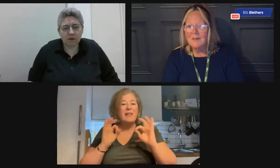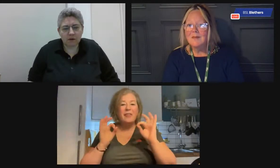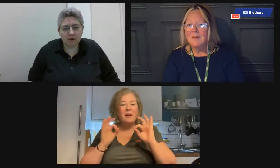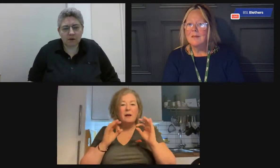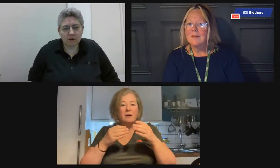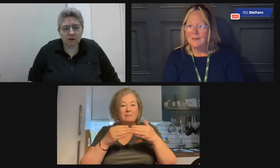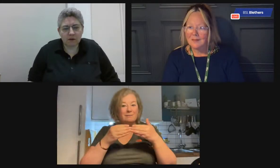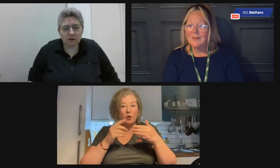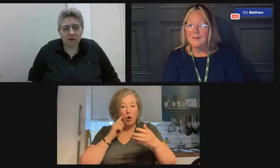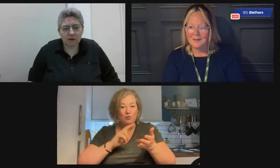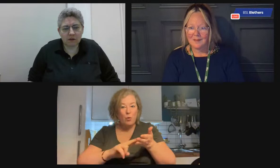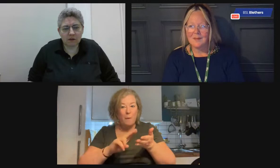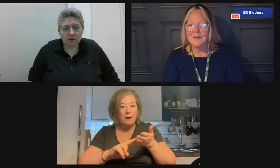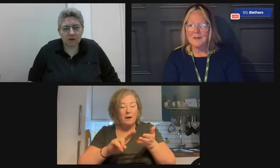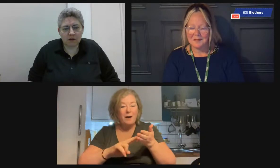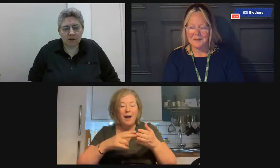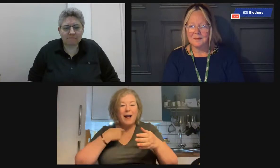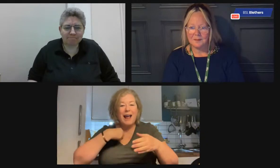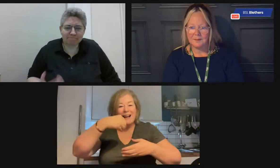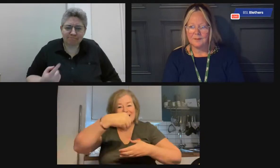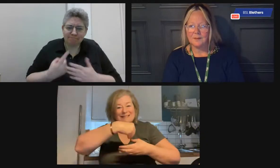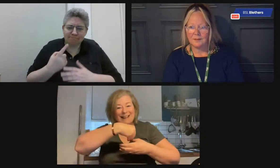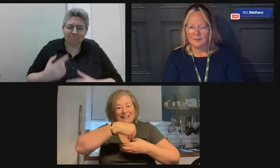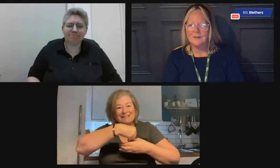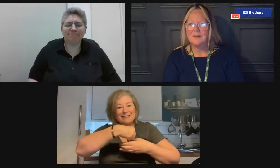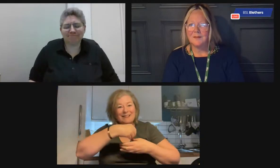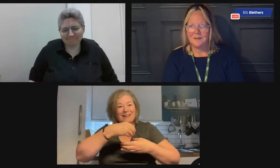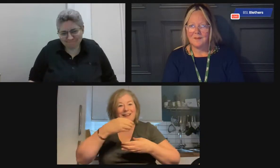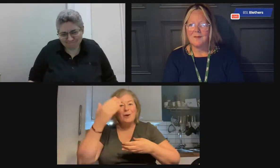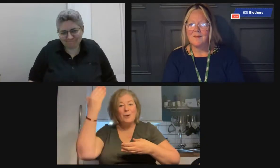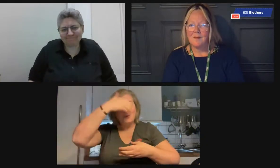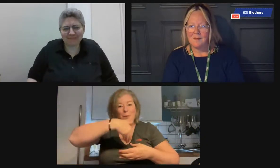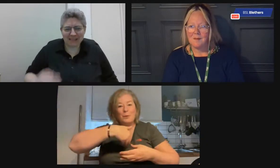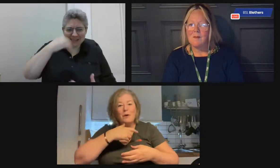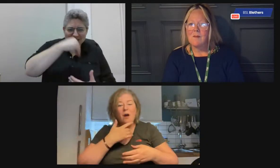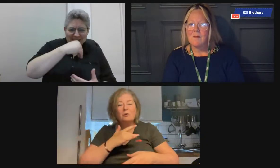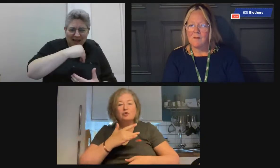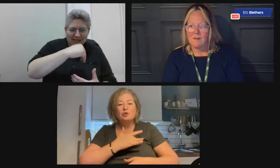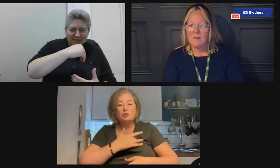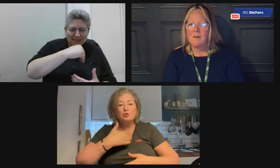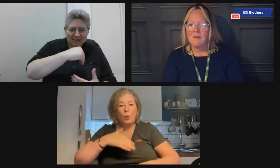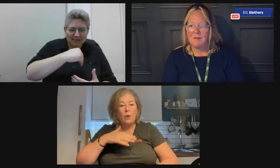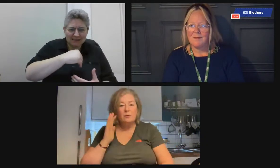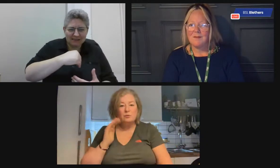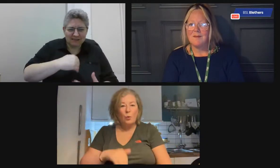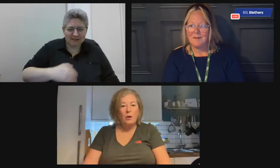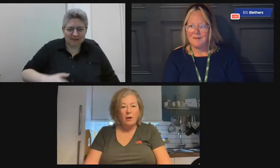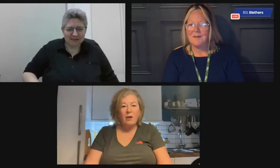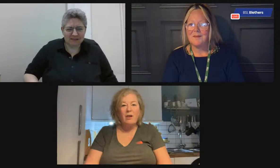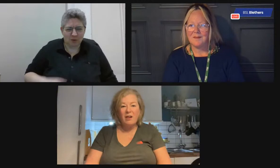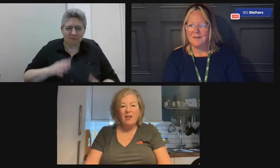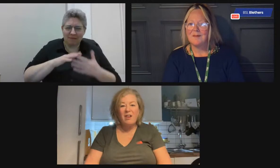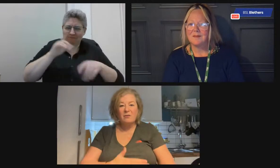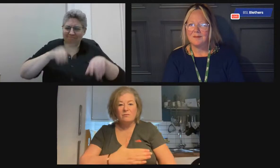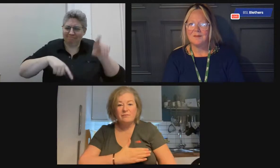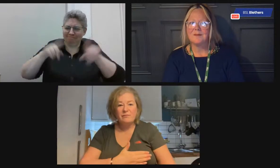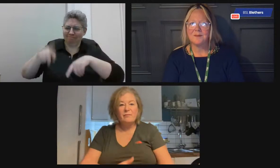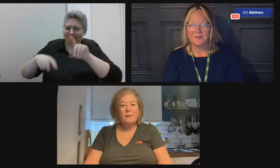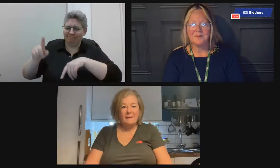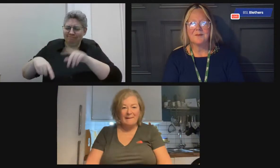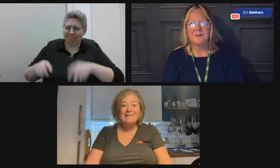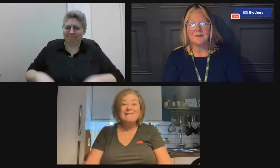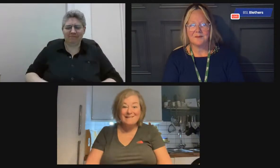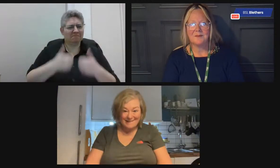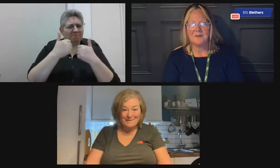nipple is actually inwards or sticking out too much, that could be an indicator. Didn't or you maybe Yes, touching it if would